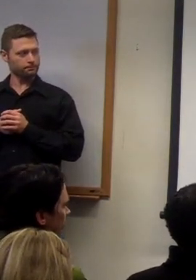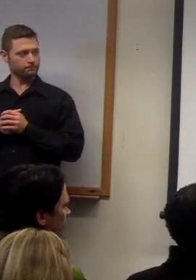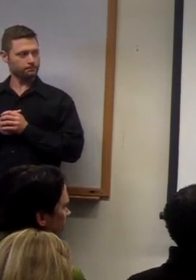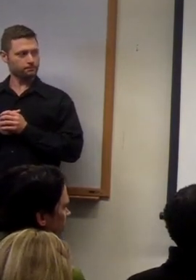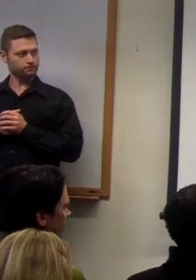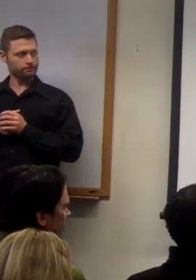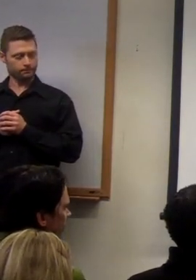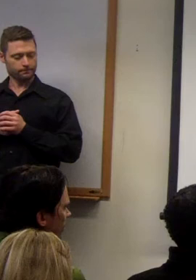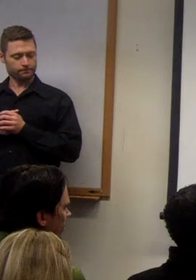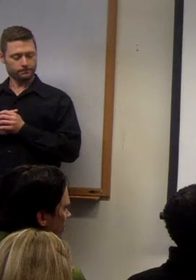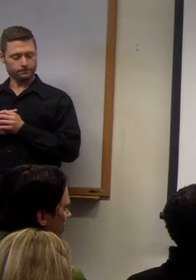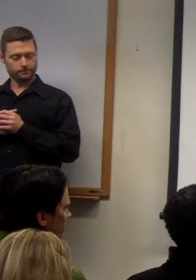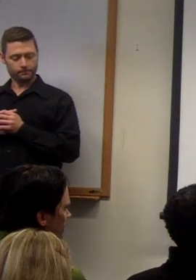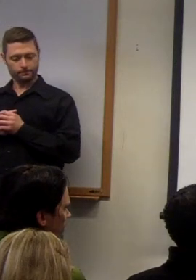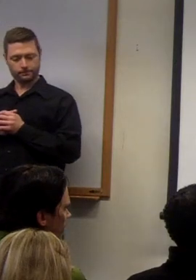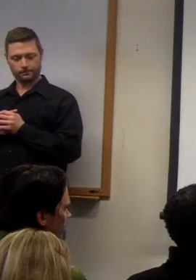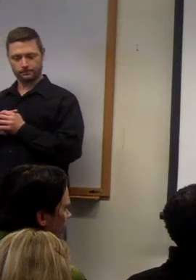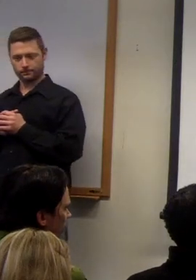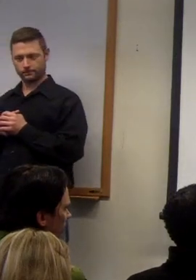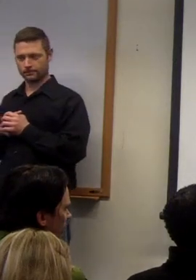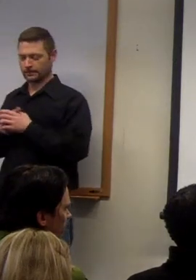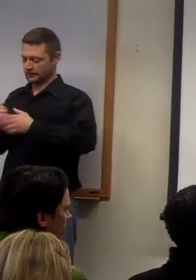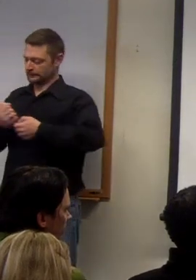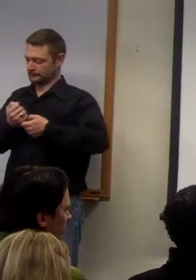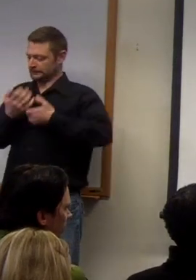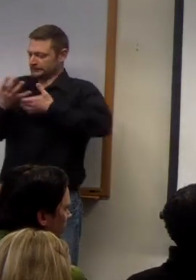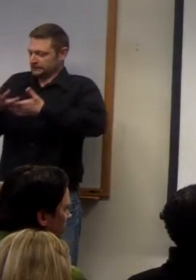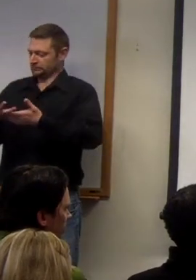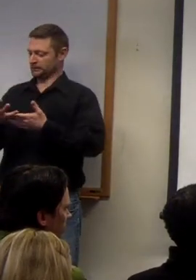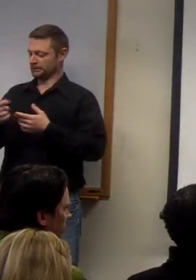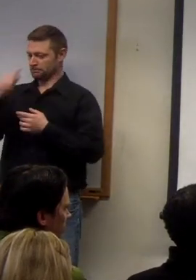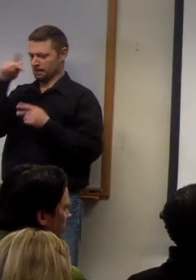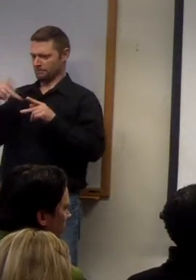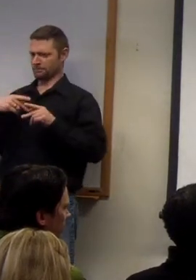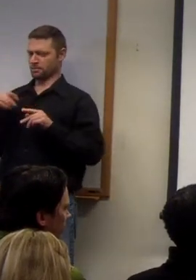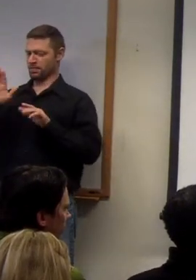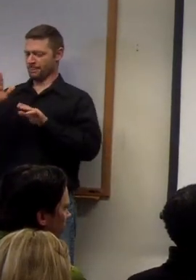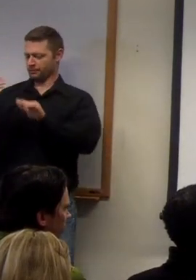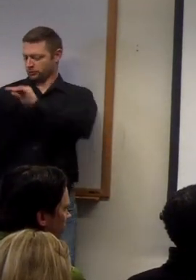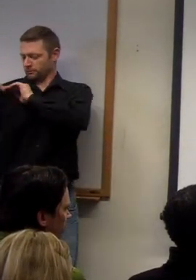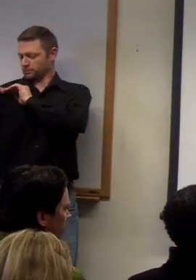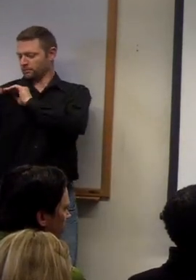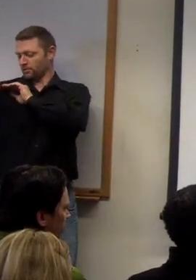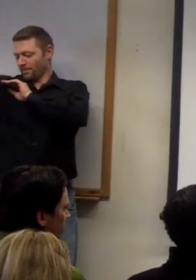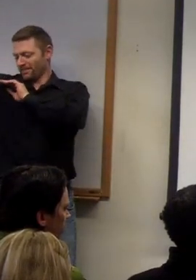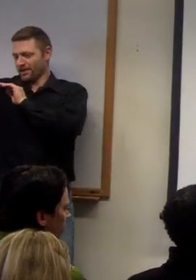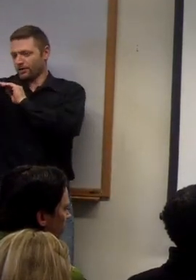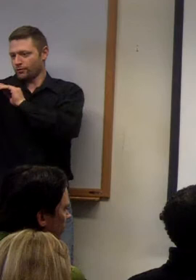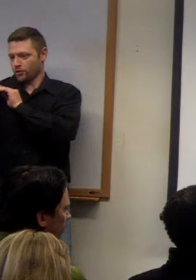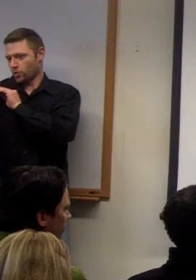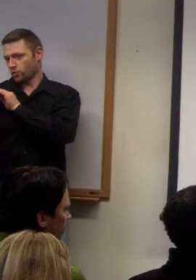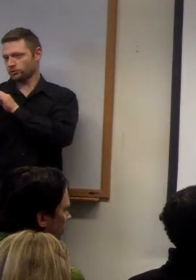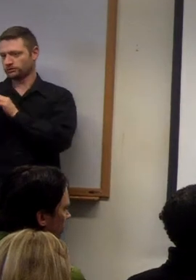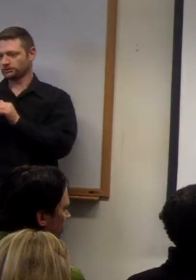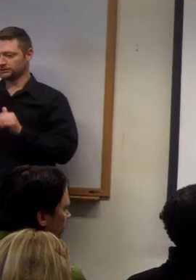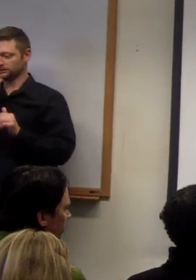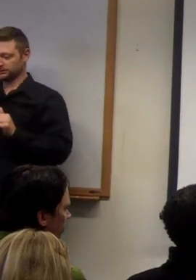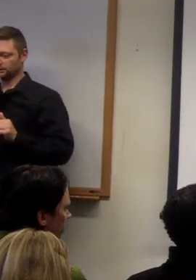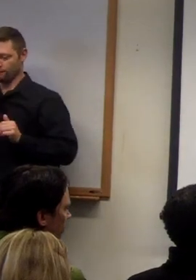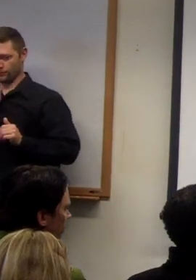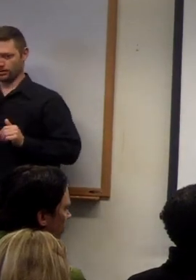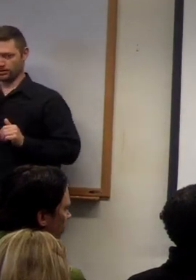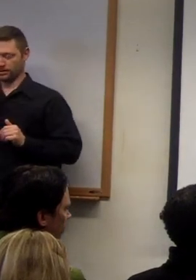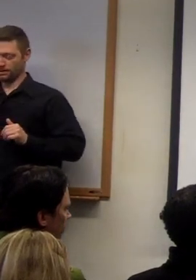that black people are responsible for their own suffering, and that black people are responsible for their own